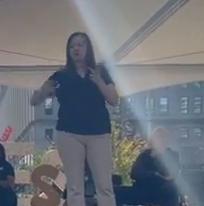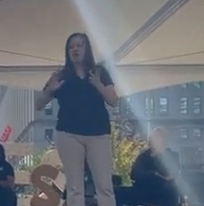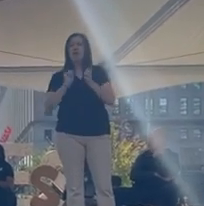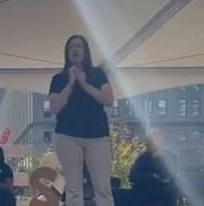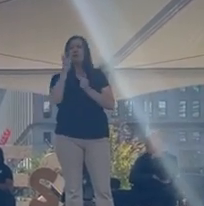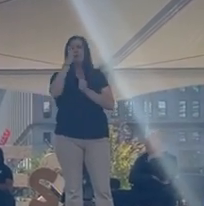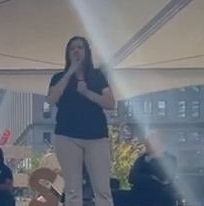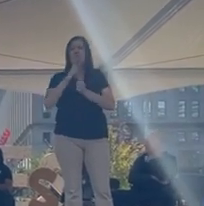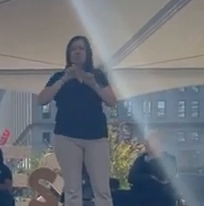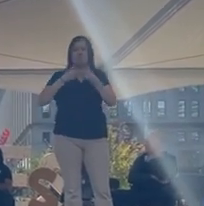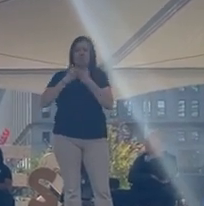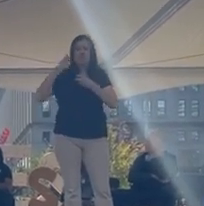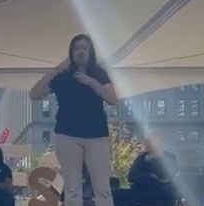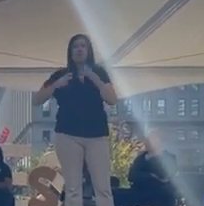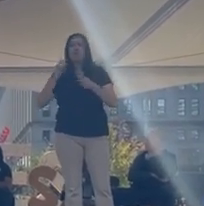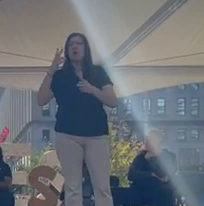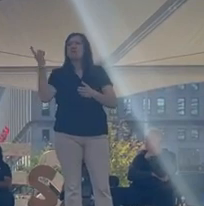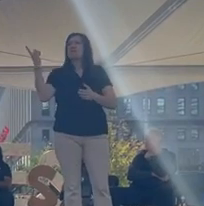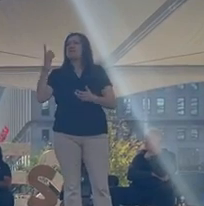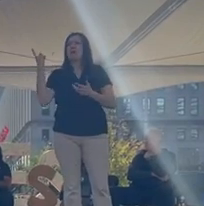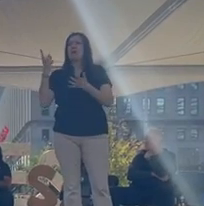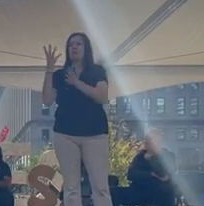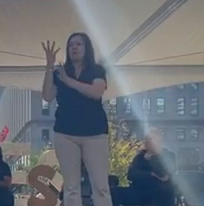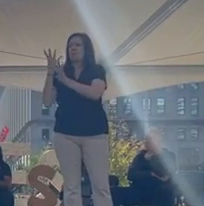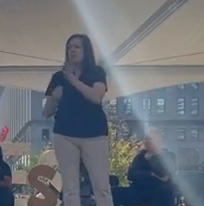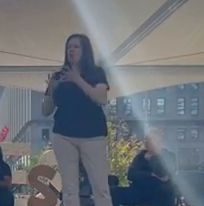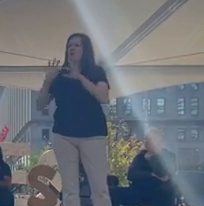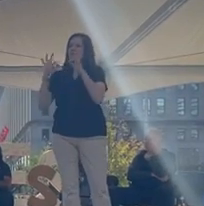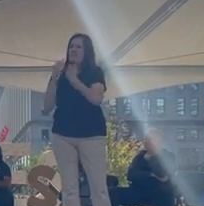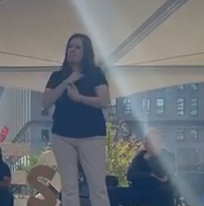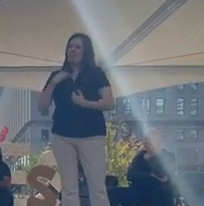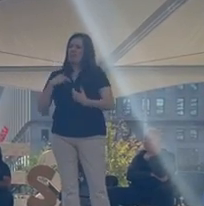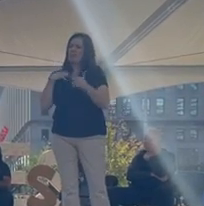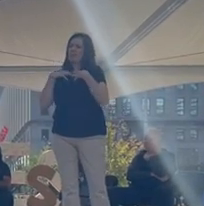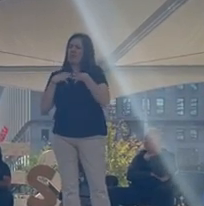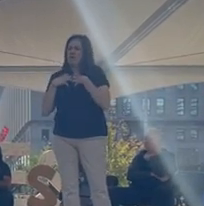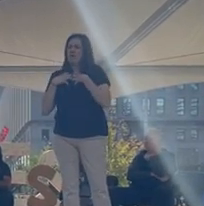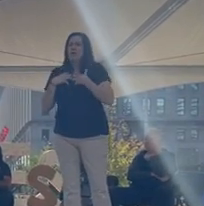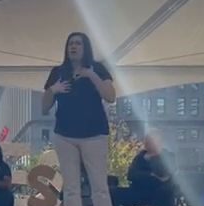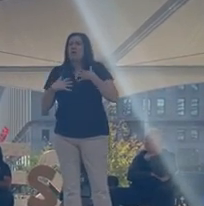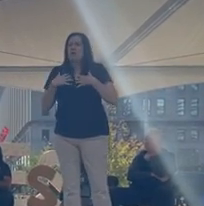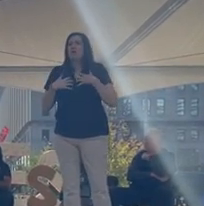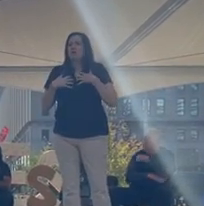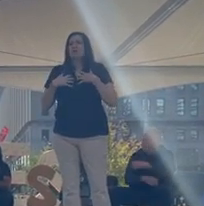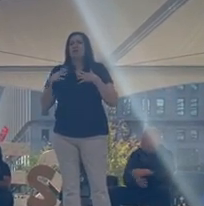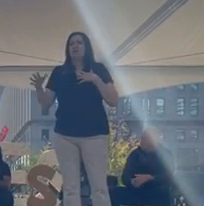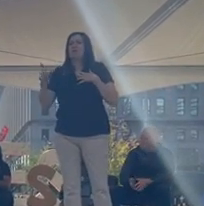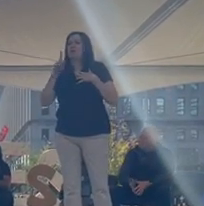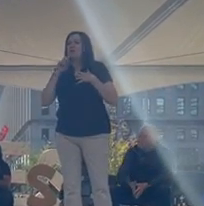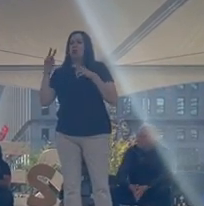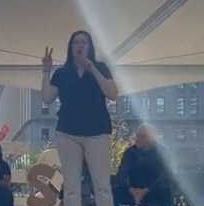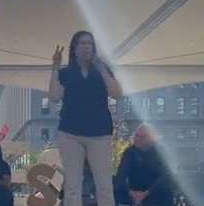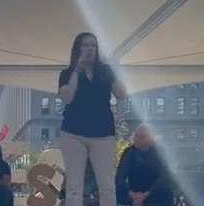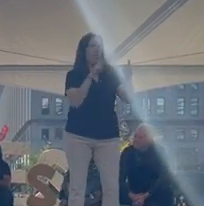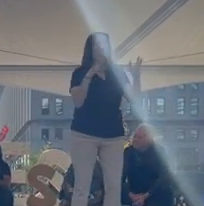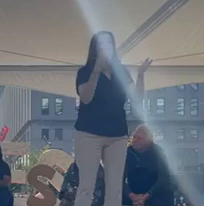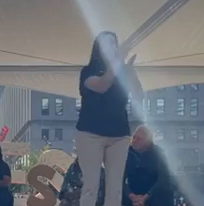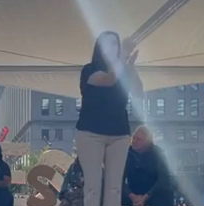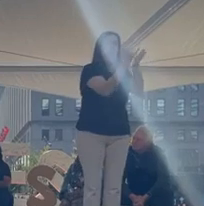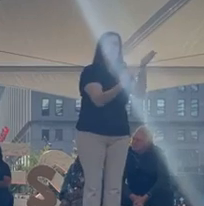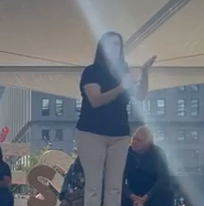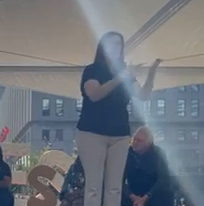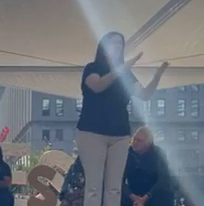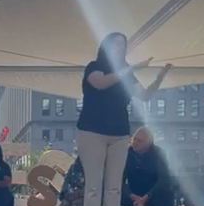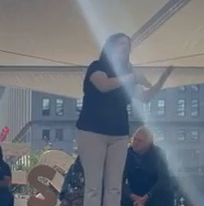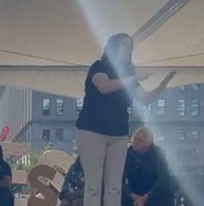challenge, or someone who has just lost someone very special in their life. It is the arts, through song,